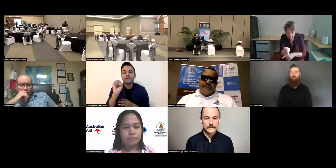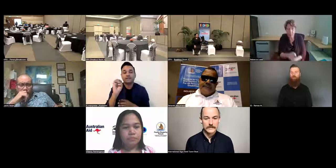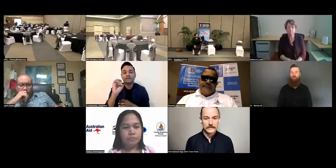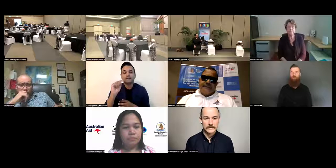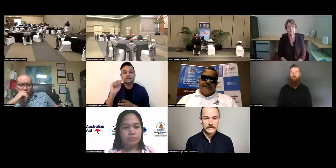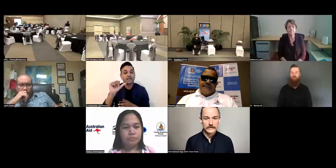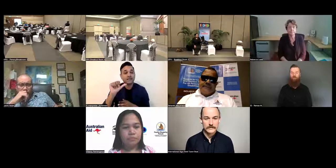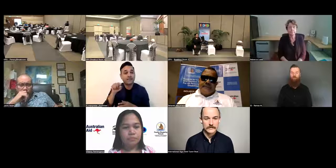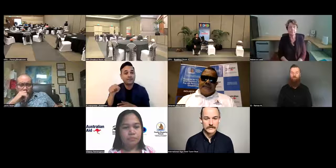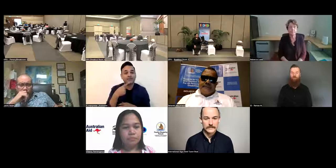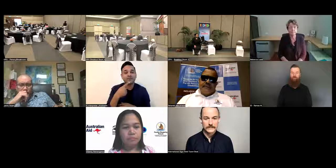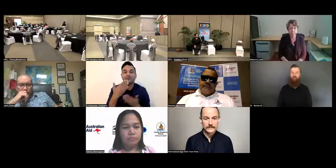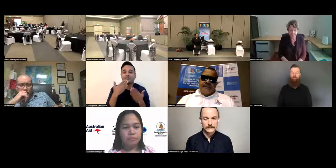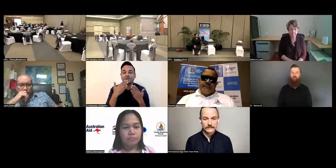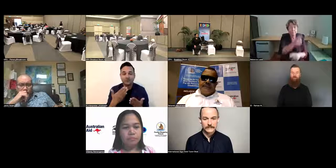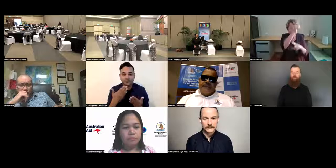distinguished guests,